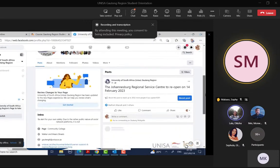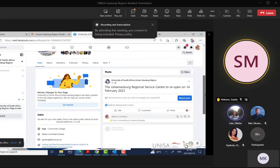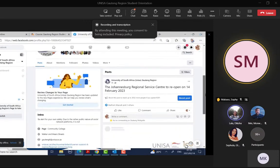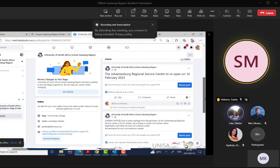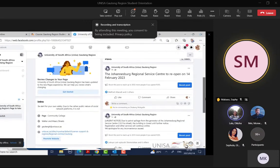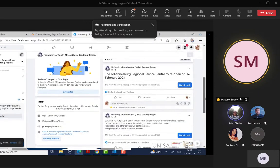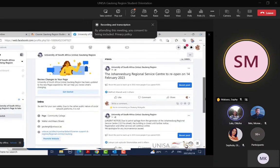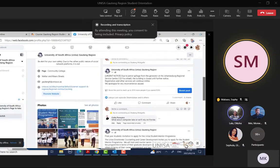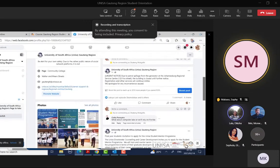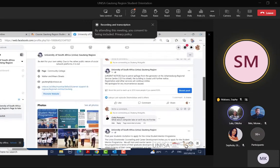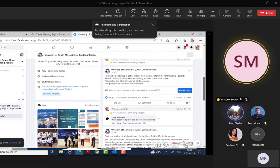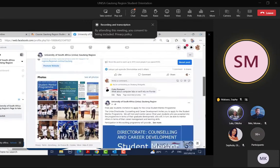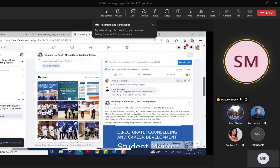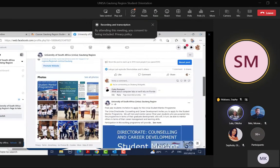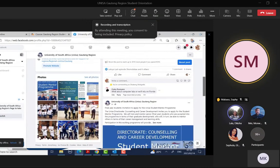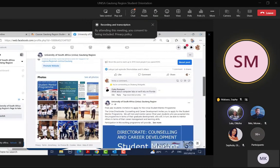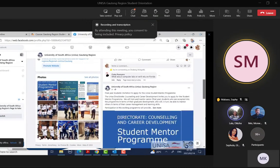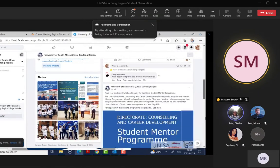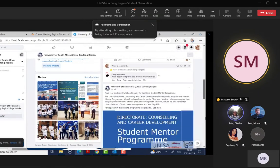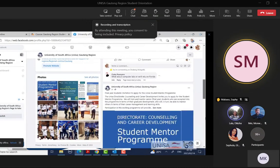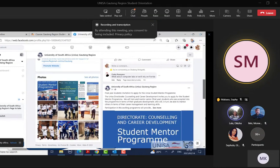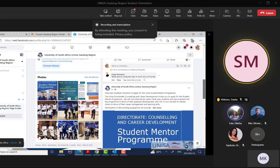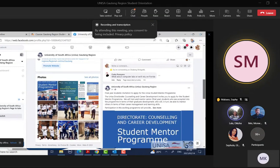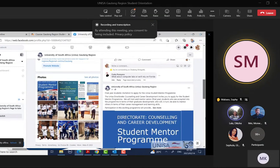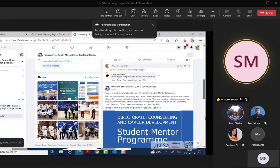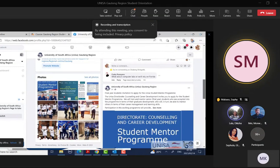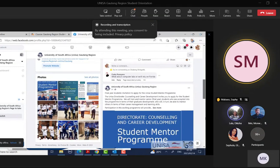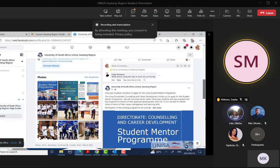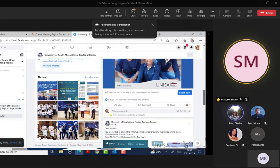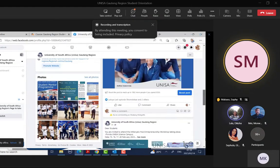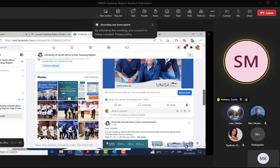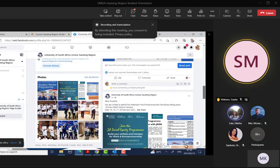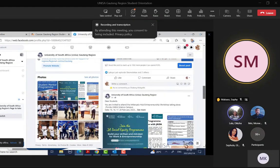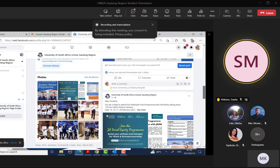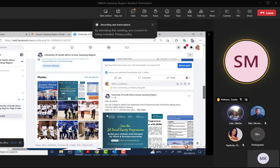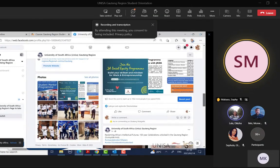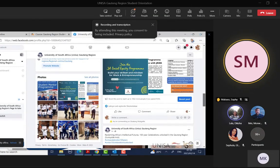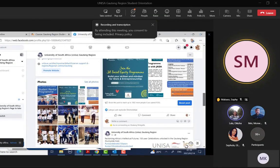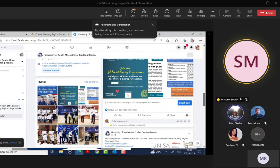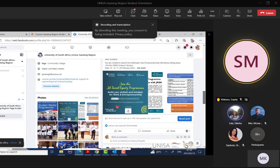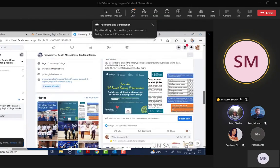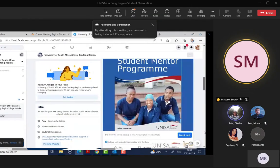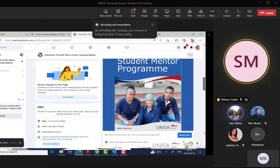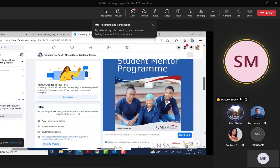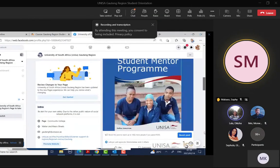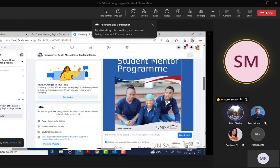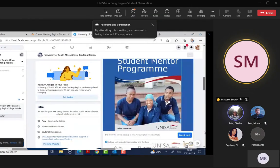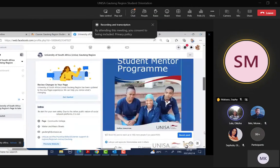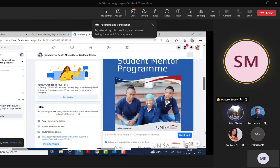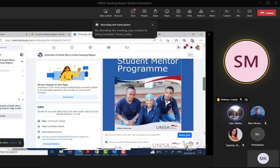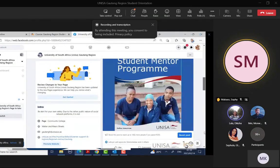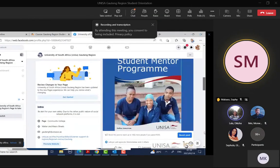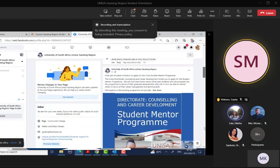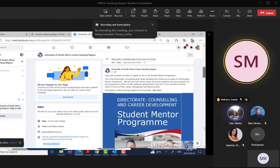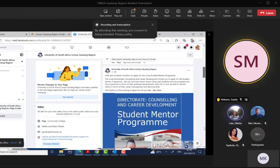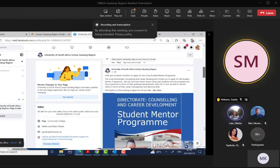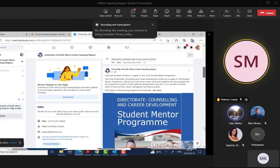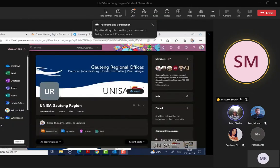down you will see all the important notices that are put up and do like comment yeah